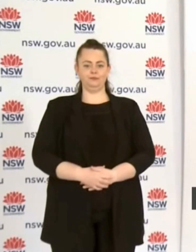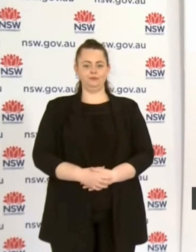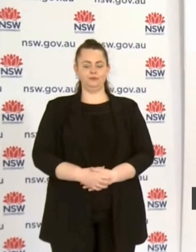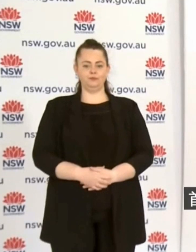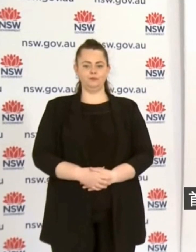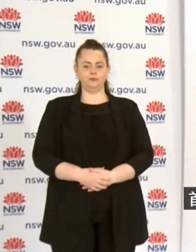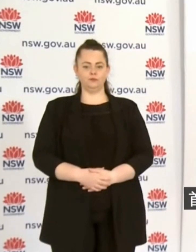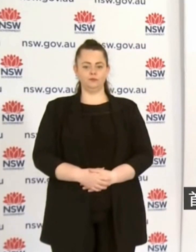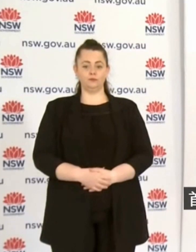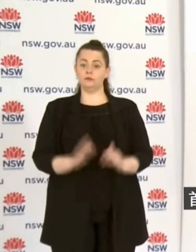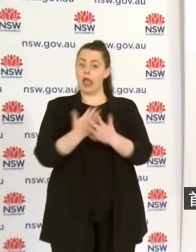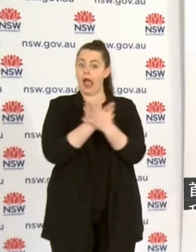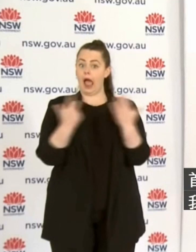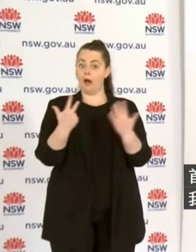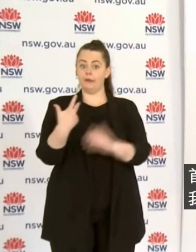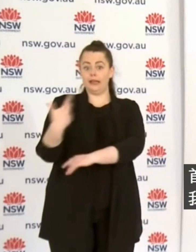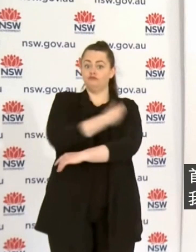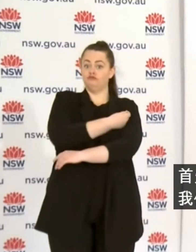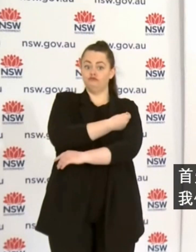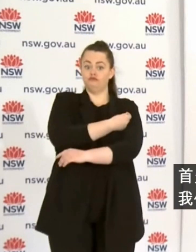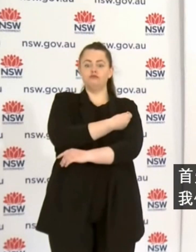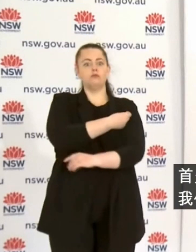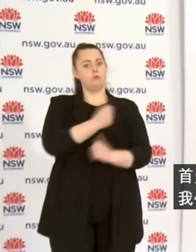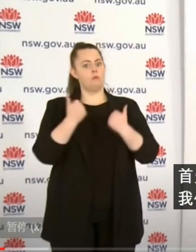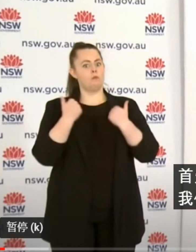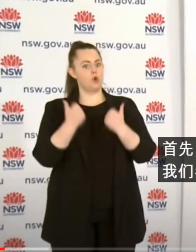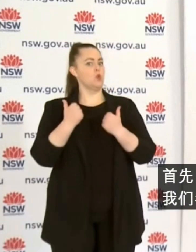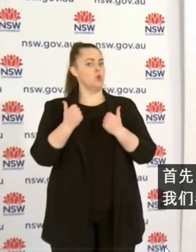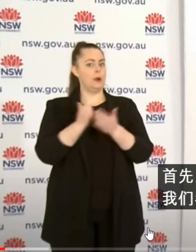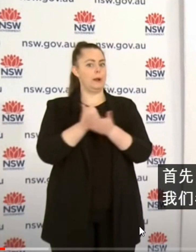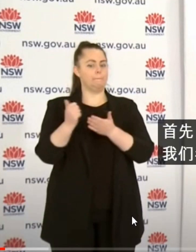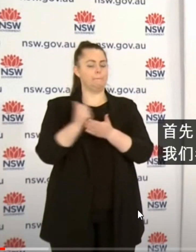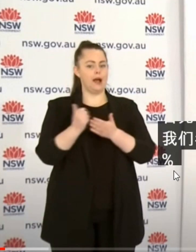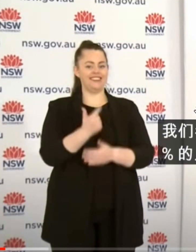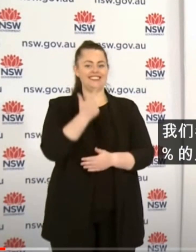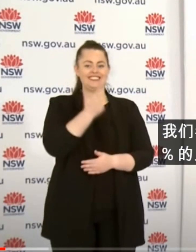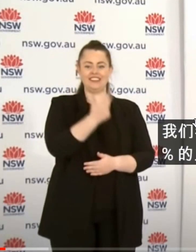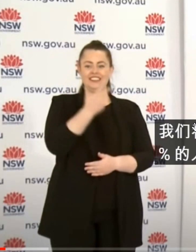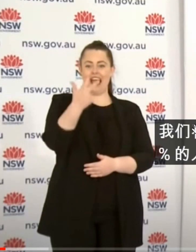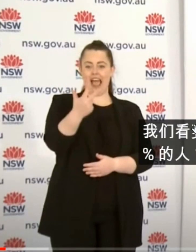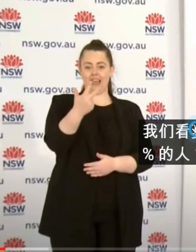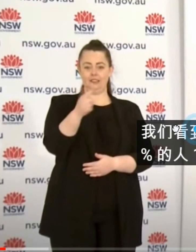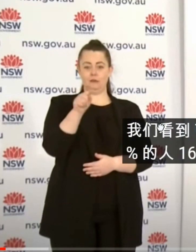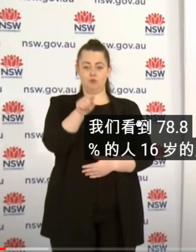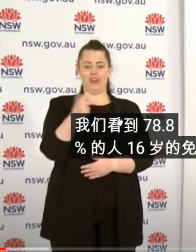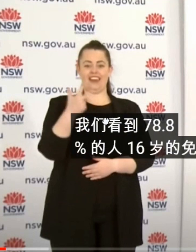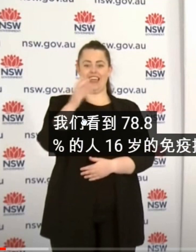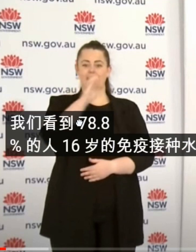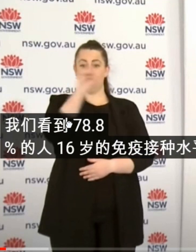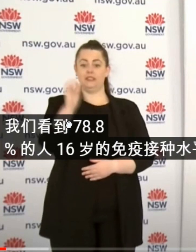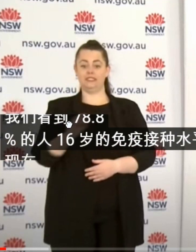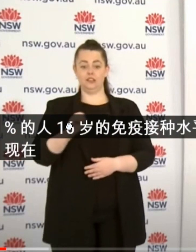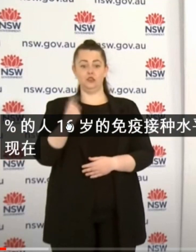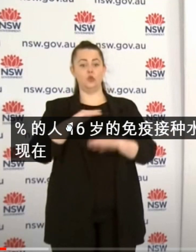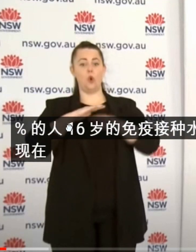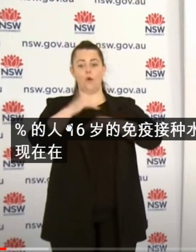First of all, immunisation. We're seeing pleasing levels with 78.8% of people 16 years and over